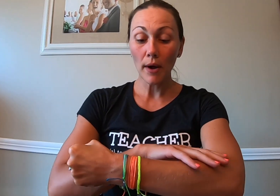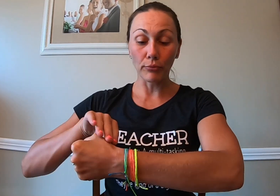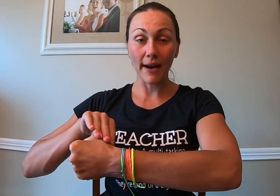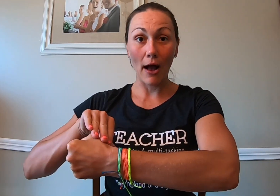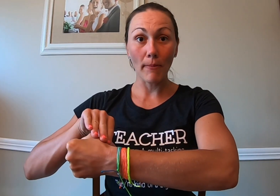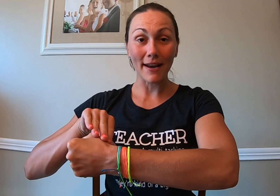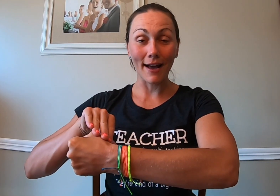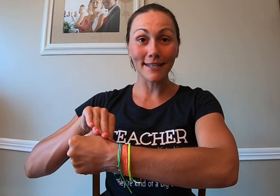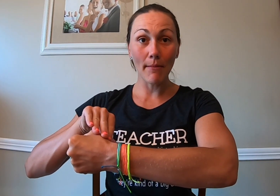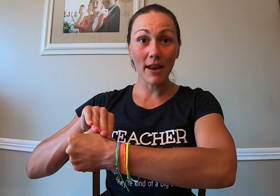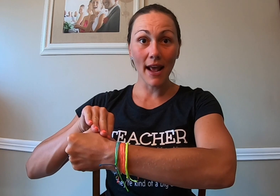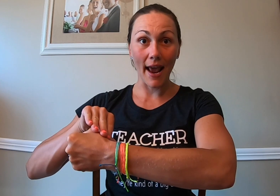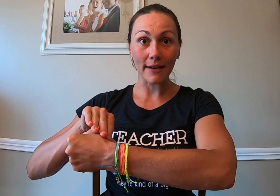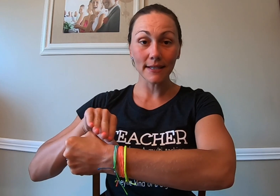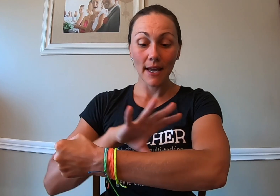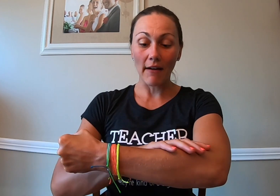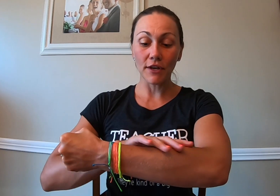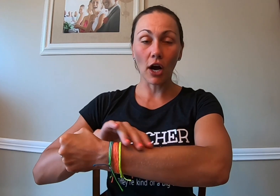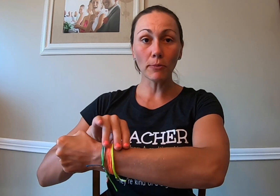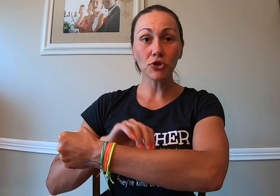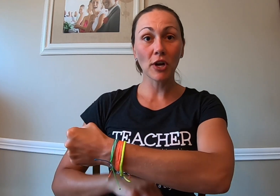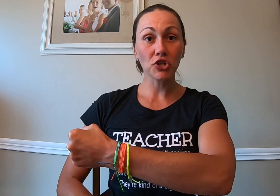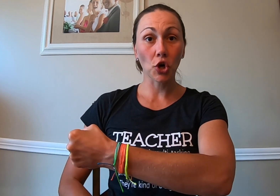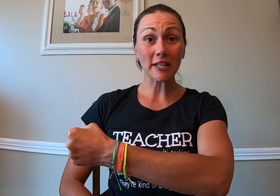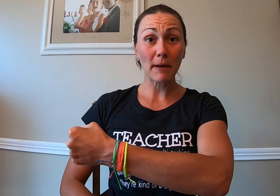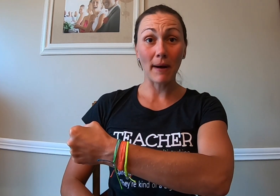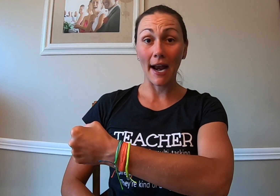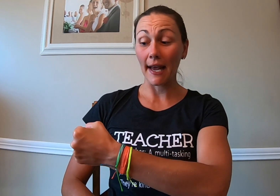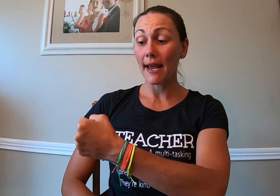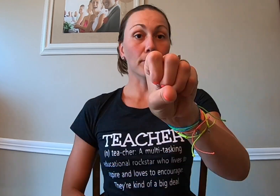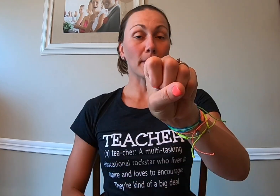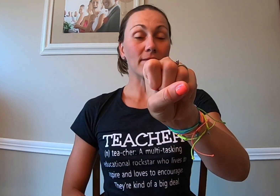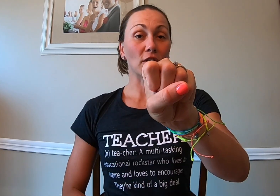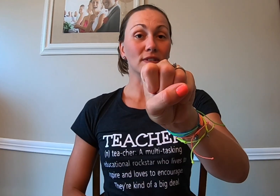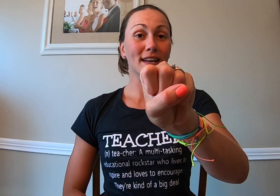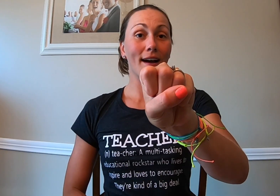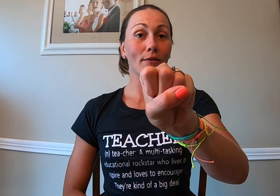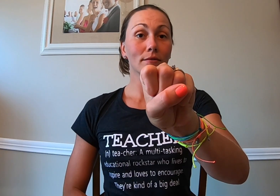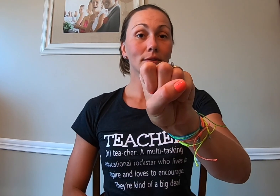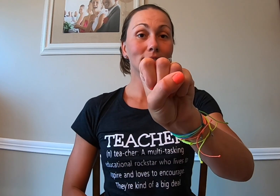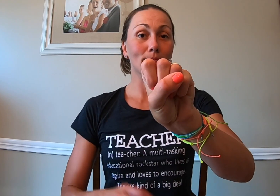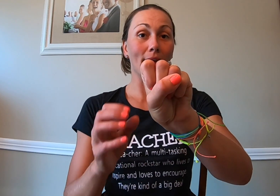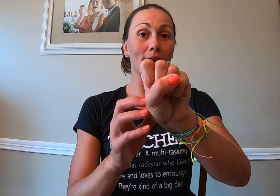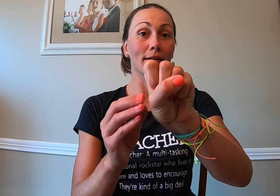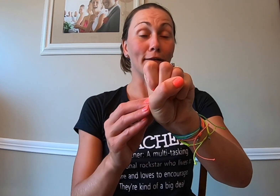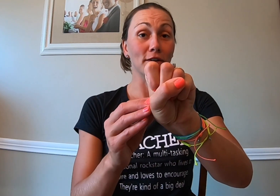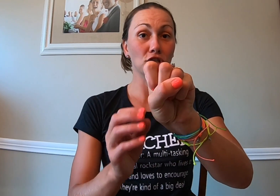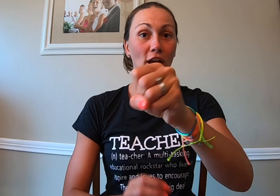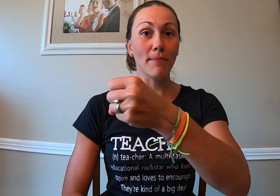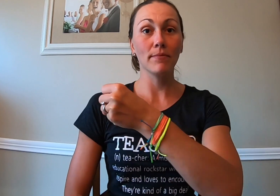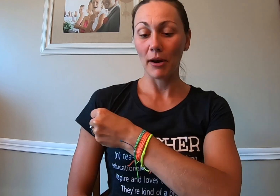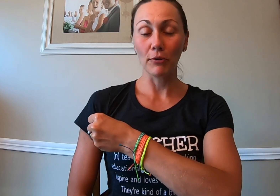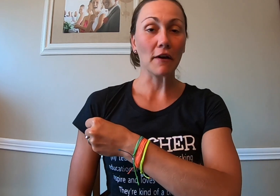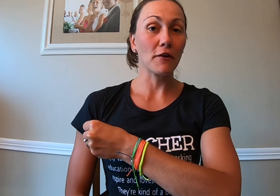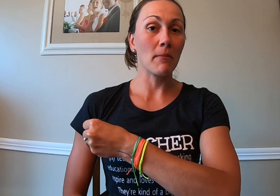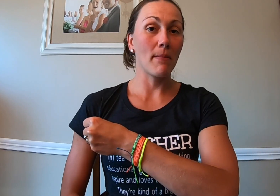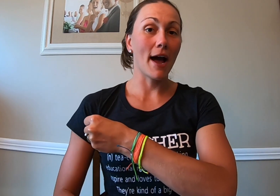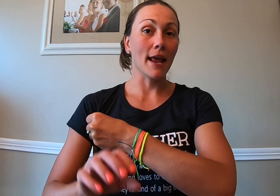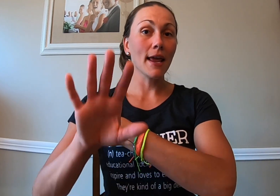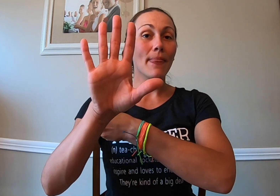bring out my non-dominant hand, have the arm stretch across my body, bring my fingers down to make a fish shape. I'm going to bring it in front of my body, and then I'm